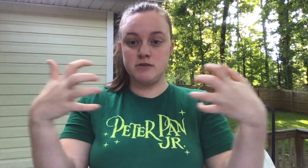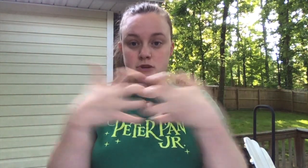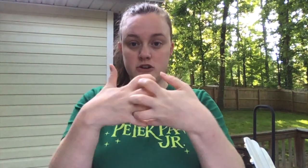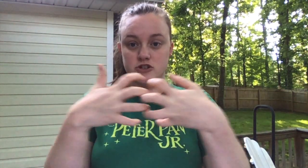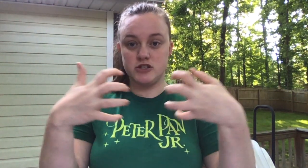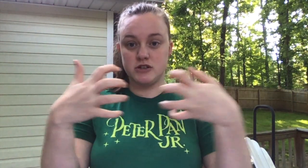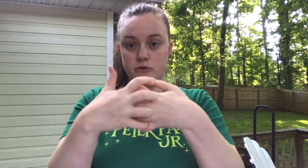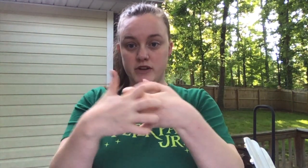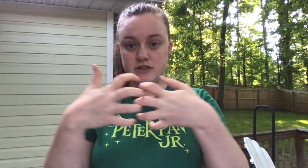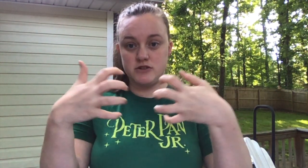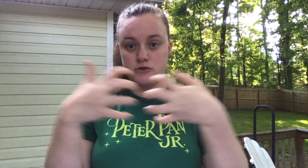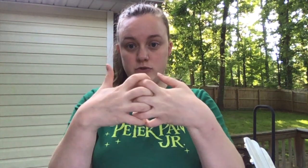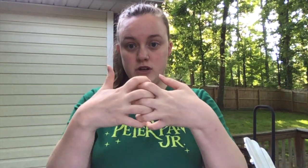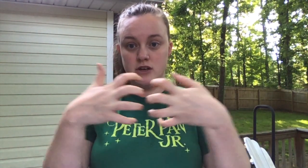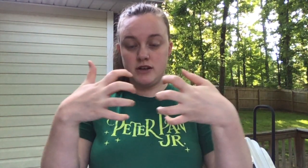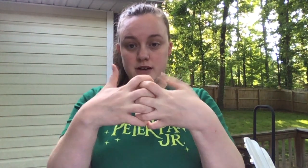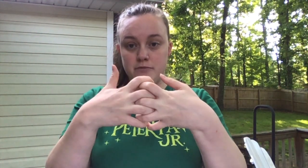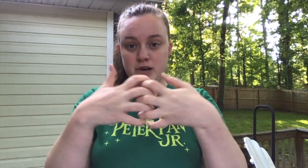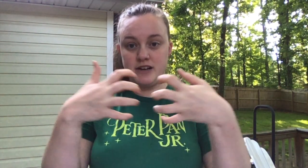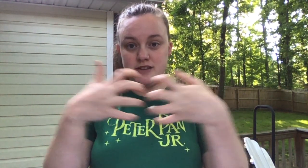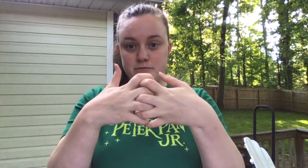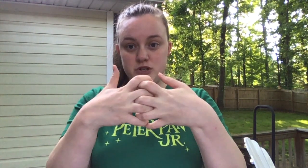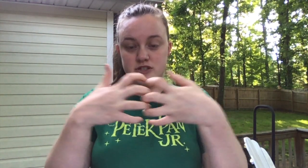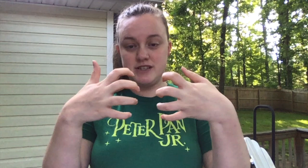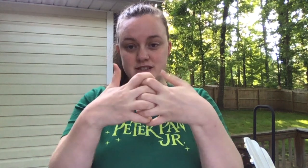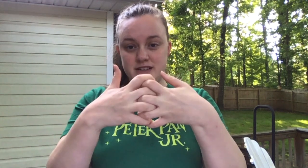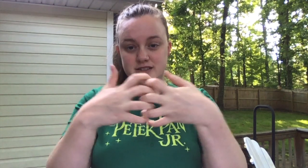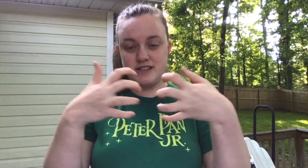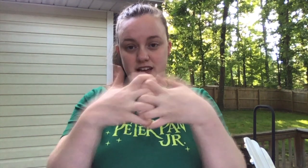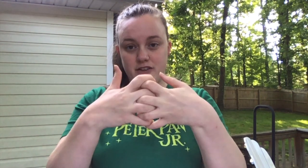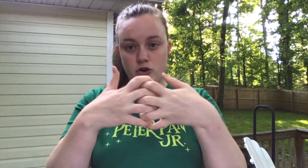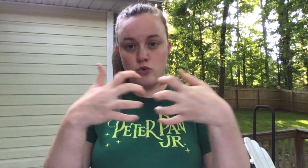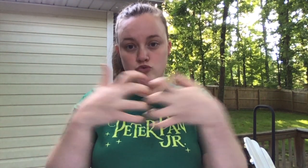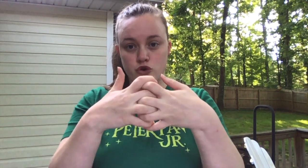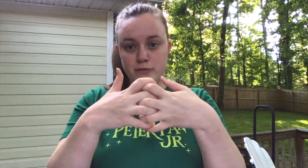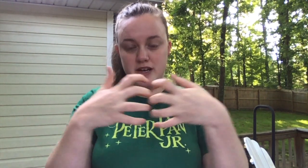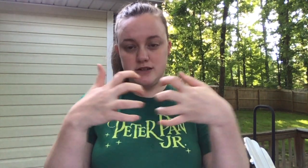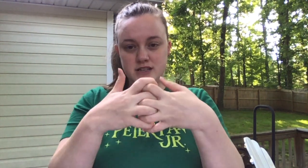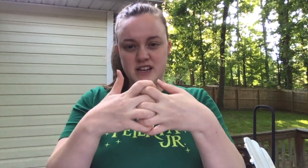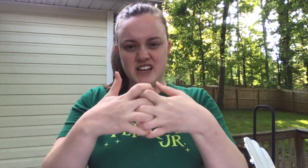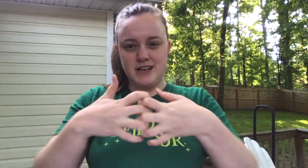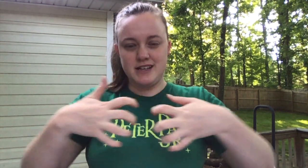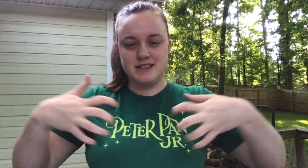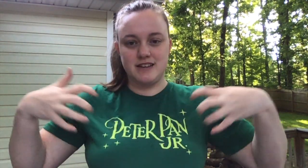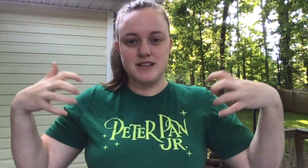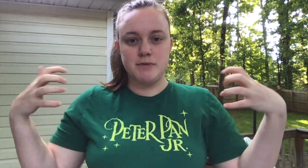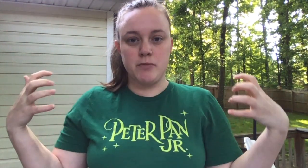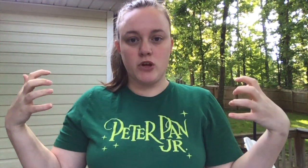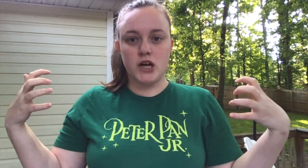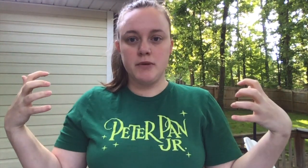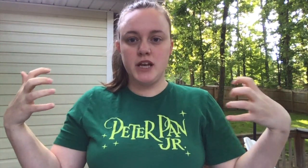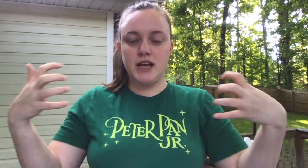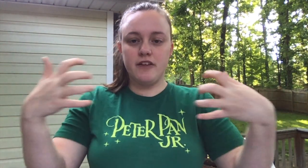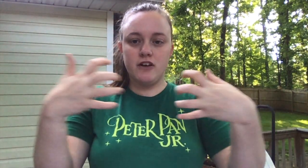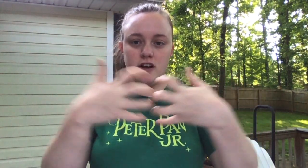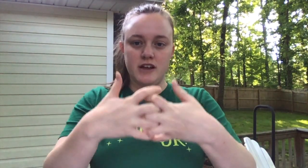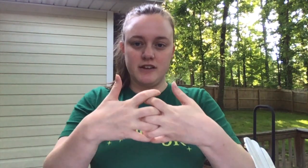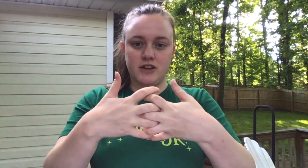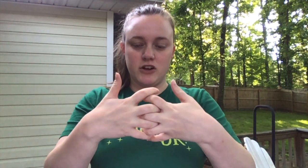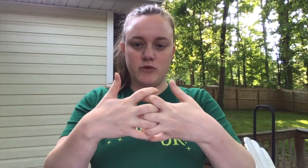you're just going to push these signs together. Roommate. It's like these people are coming together and they're going to